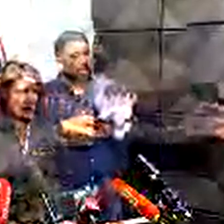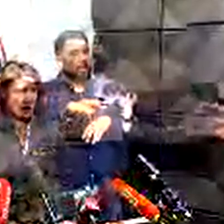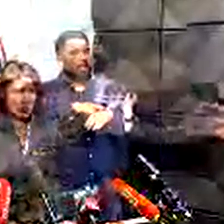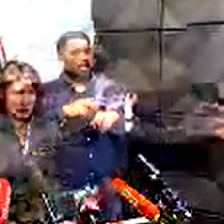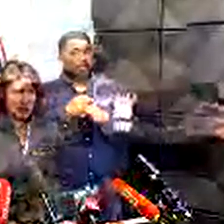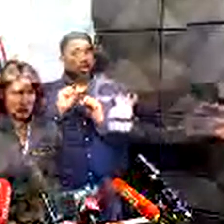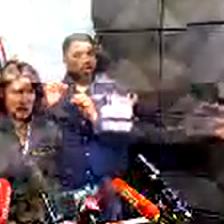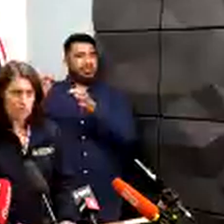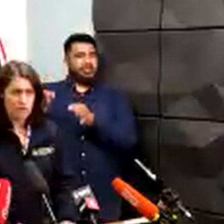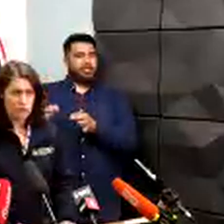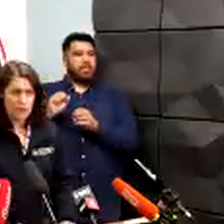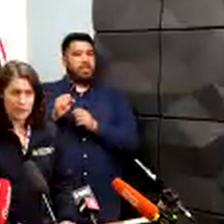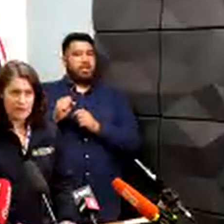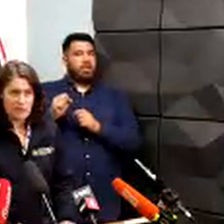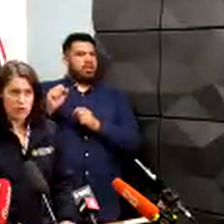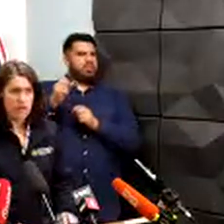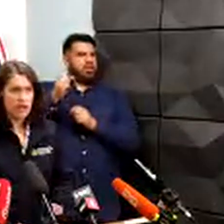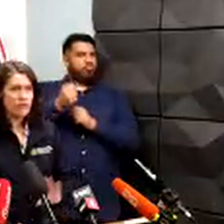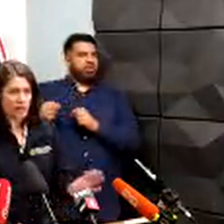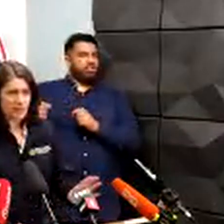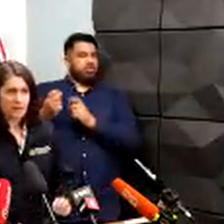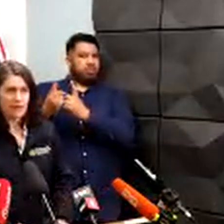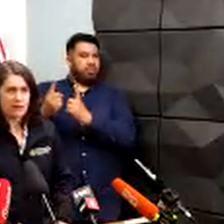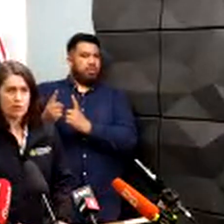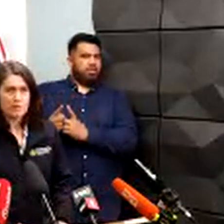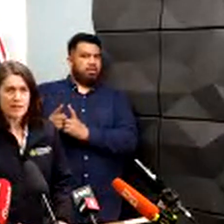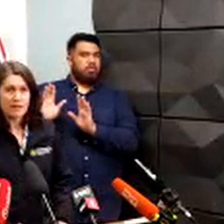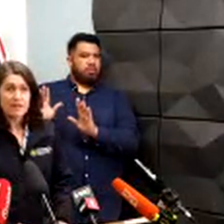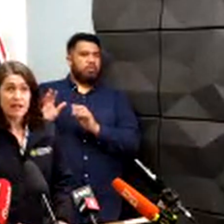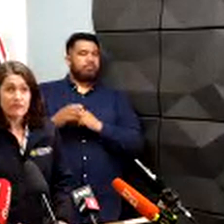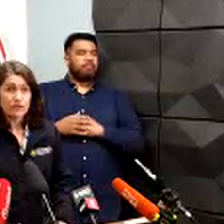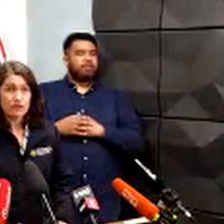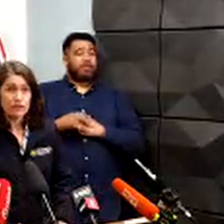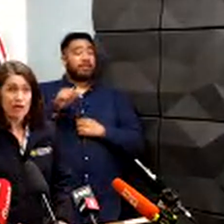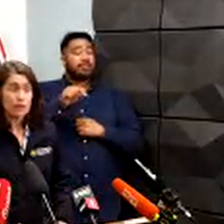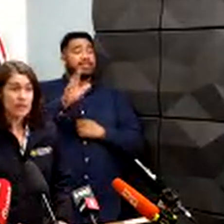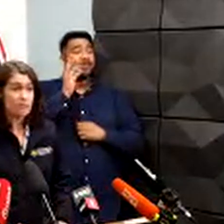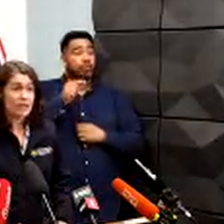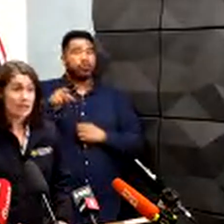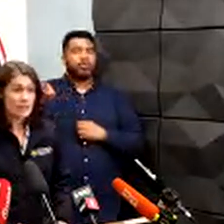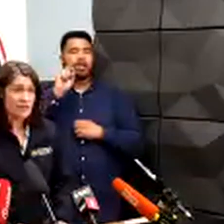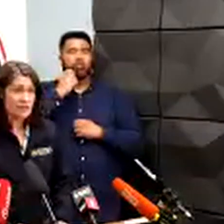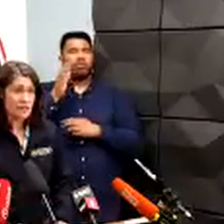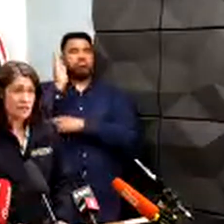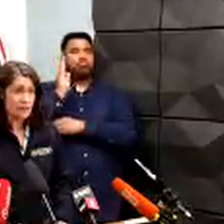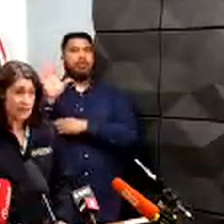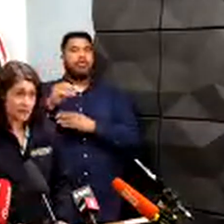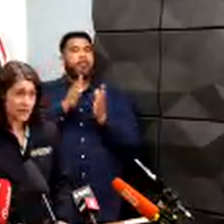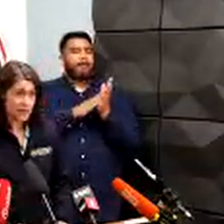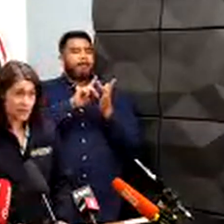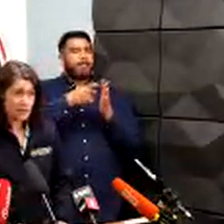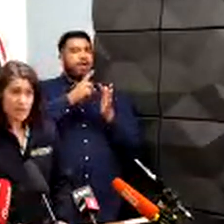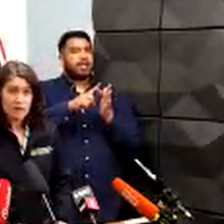decisions, these are operational issues for police. So that'll be something that will be picked up this afternoon when Mike Clement does his